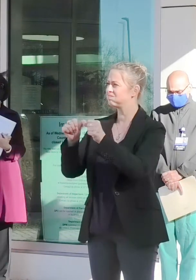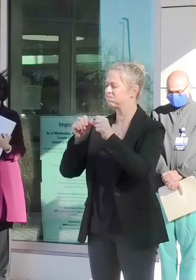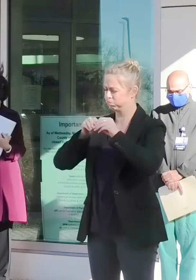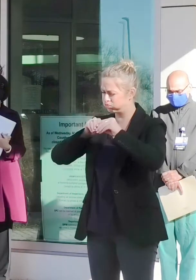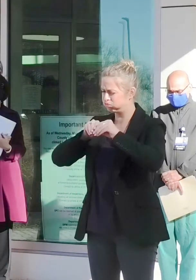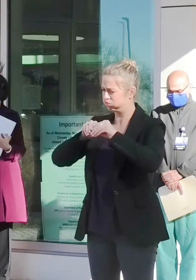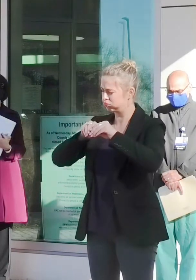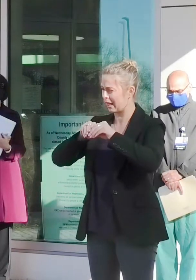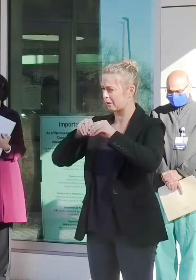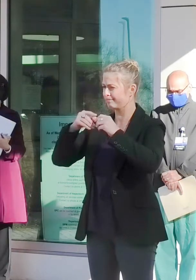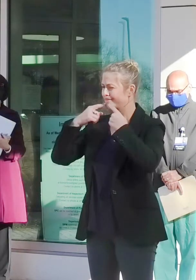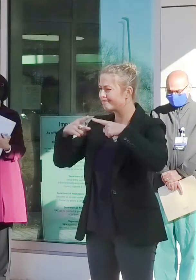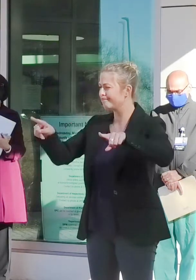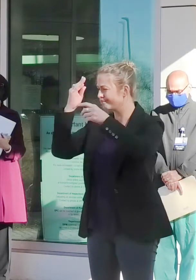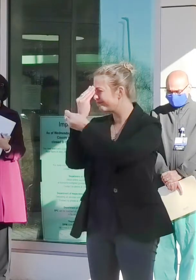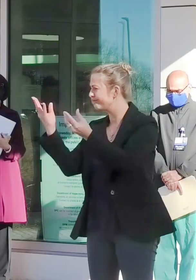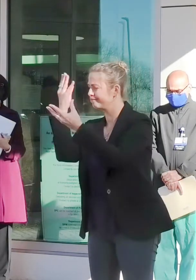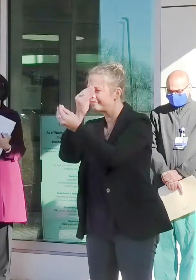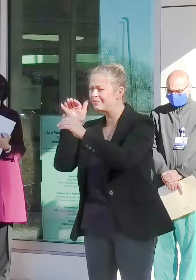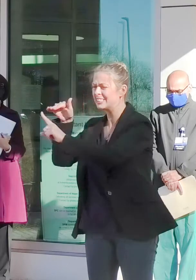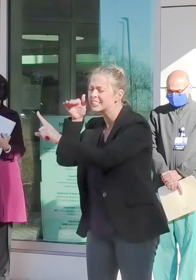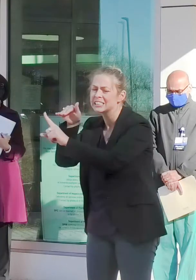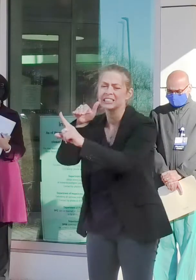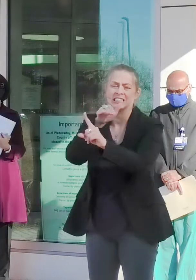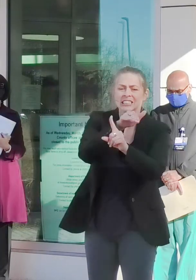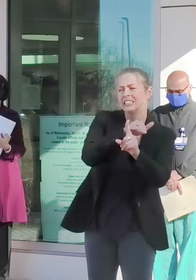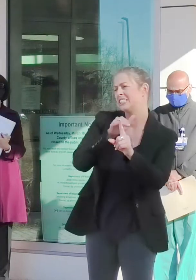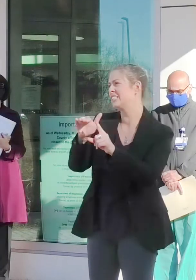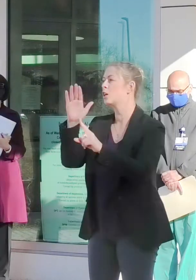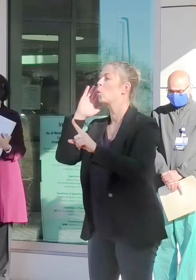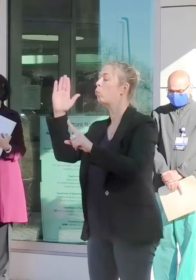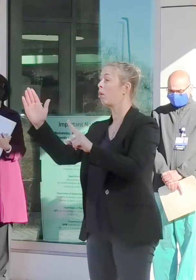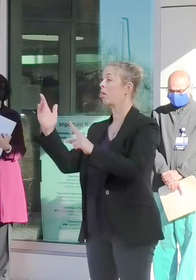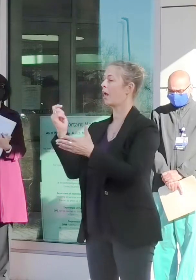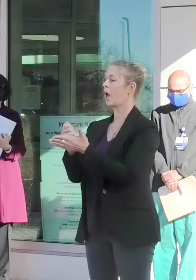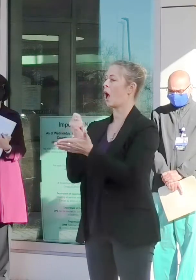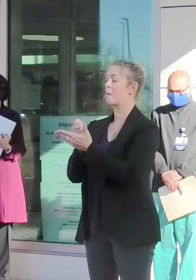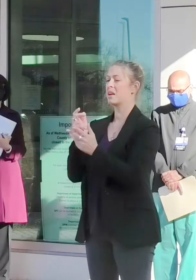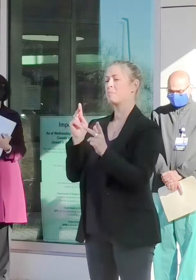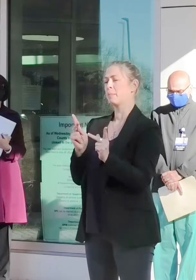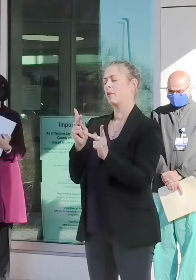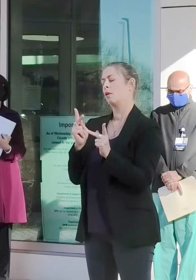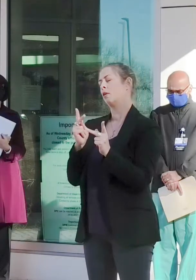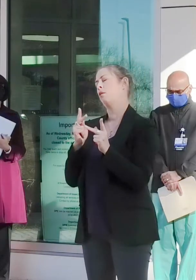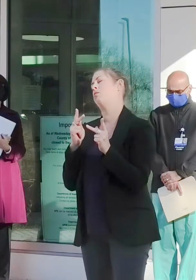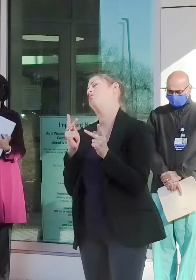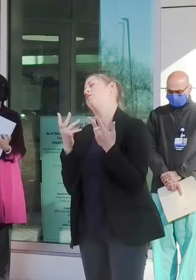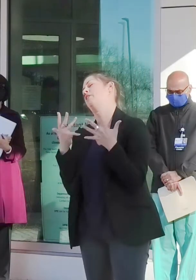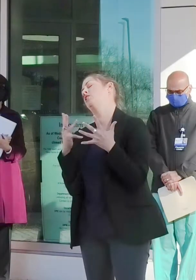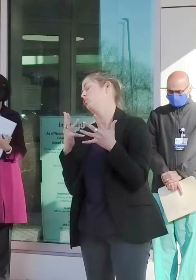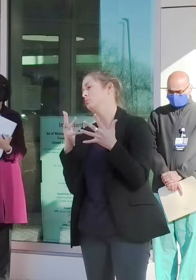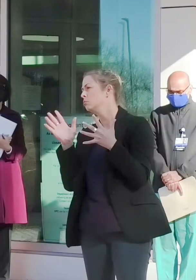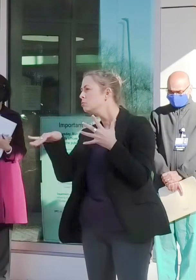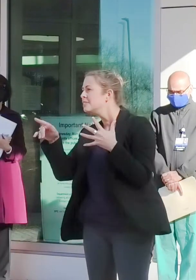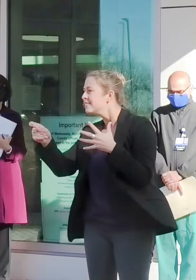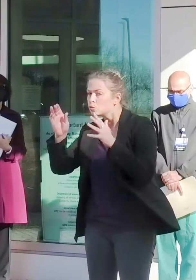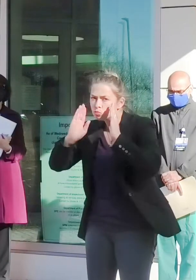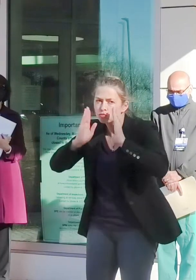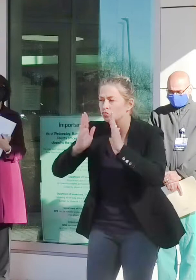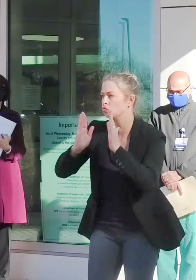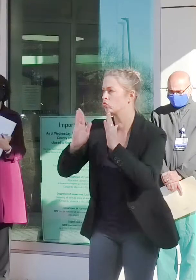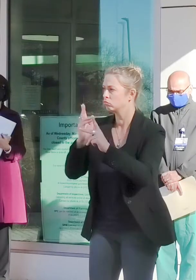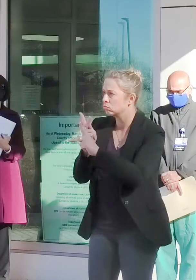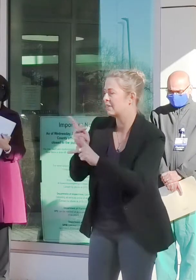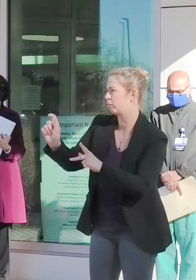pervasive messaging is needed to break through the COVID fatigue we're all experiencing. To